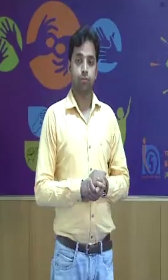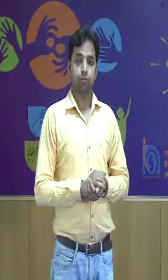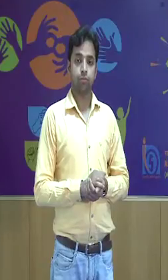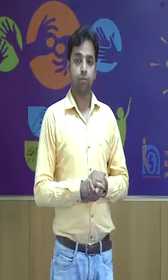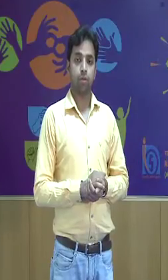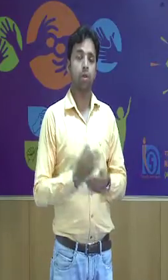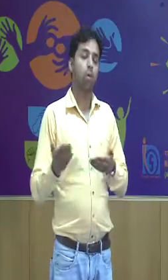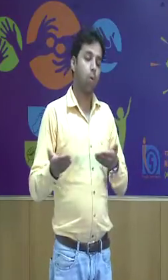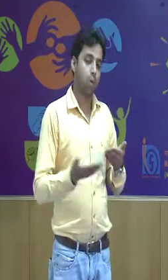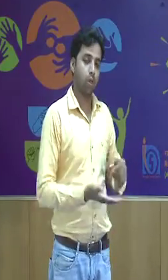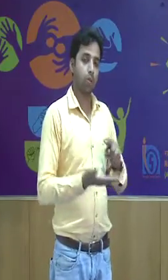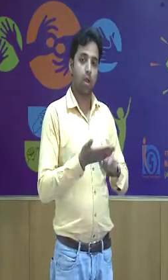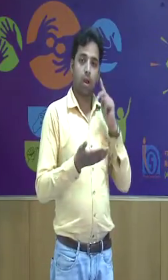Welcome to NIOS.